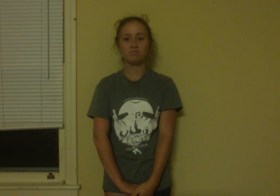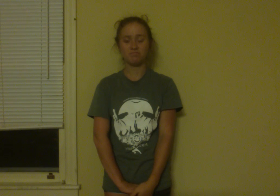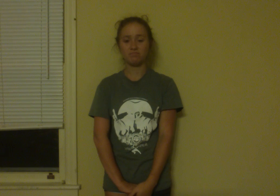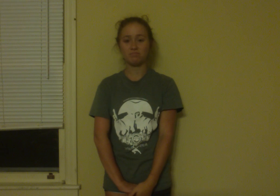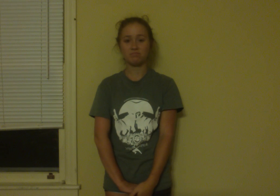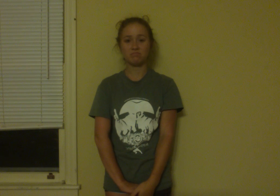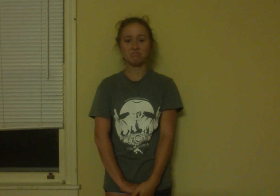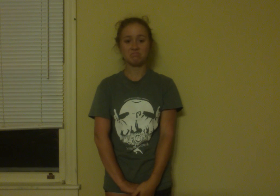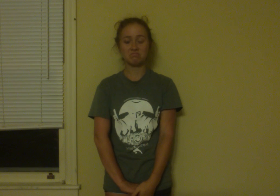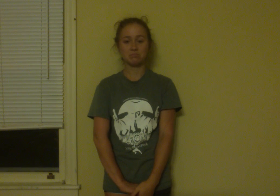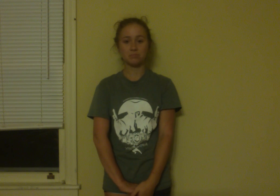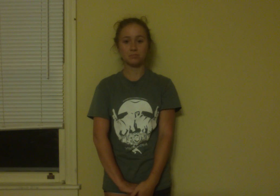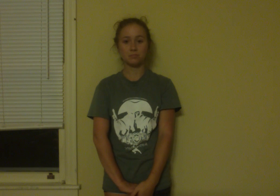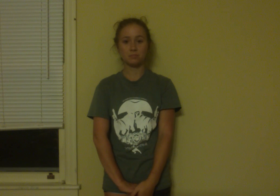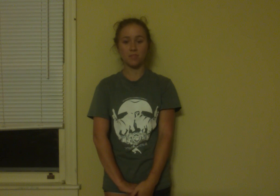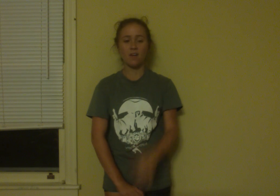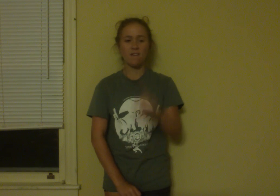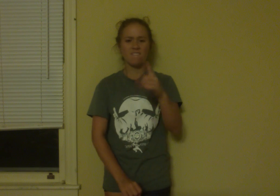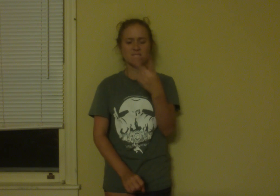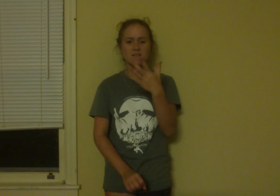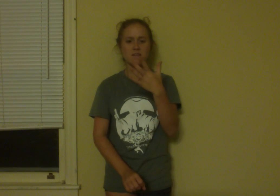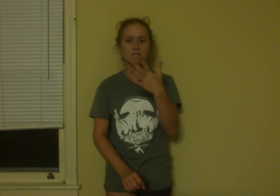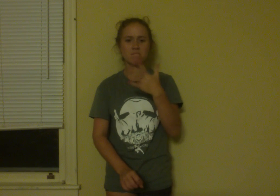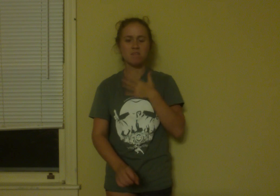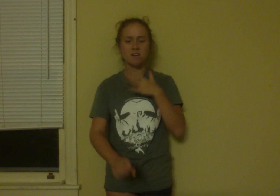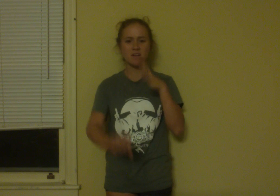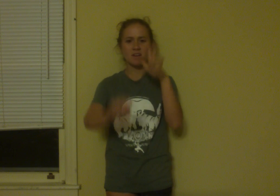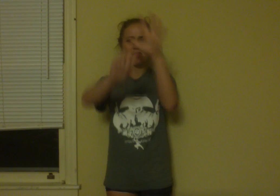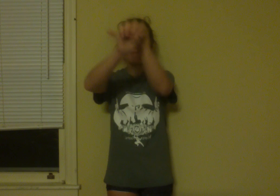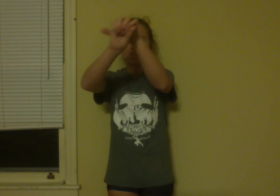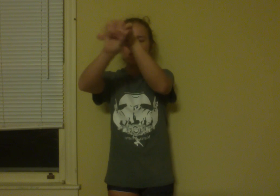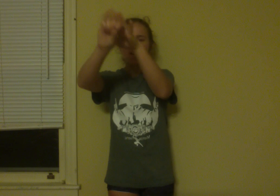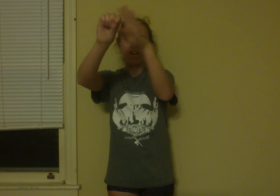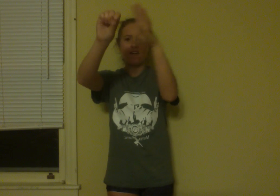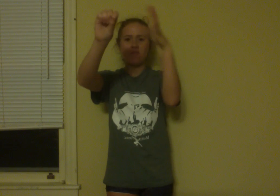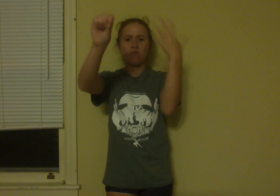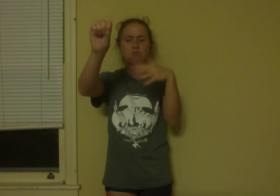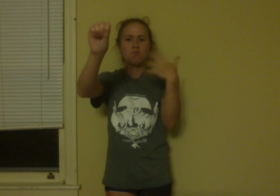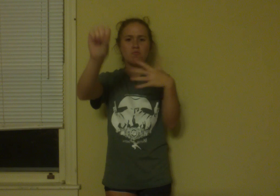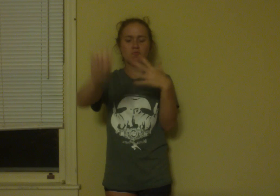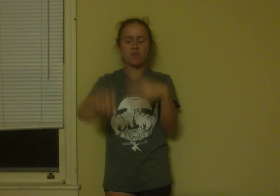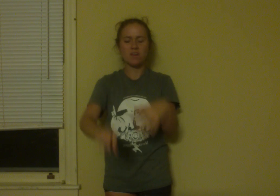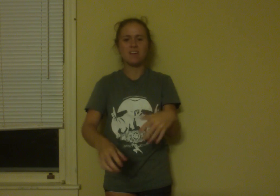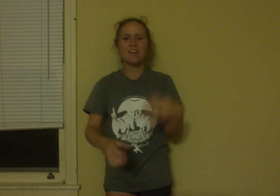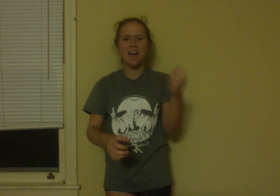First time I stuck the Waco, I realized like, wow, I really can do this thing. I'm gonna do this thing.